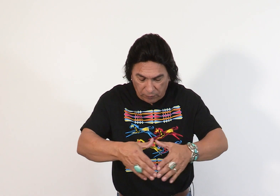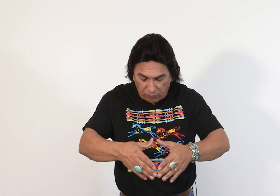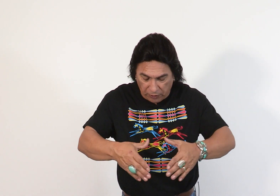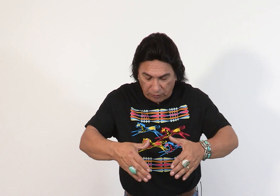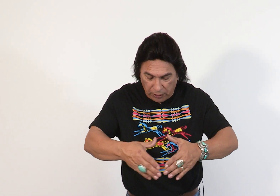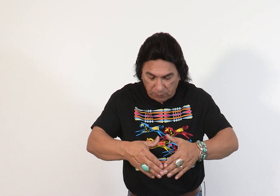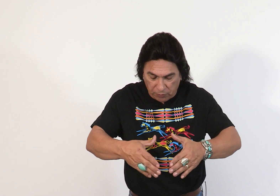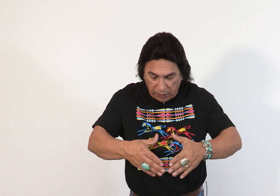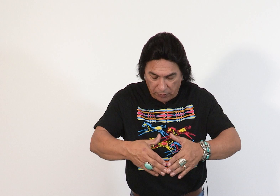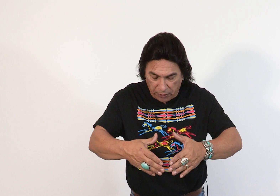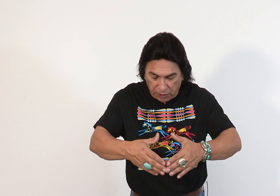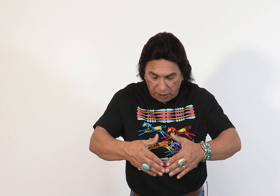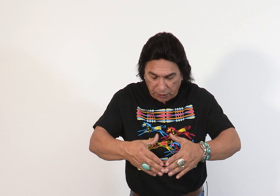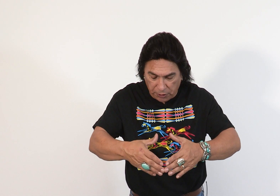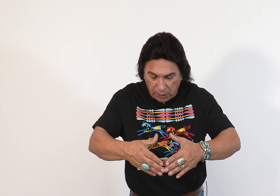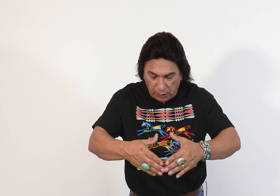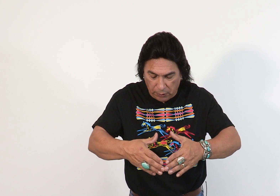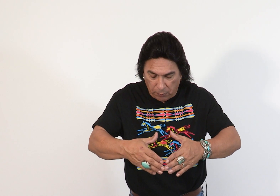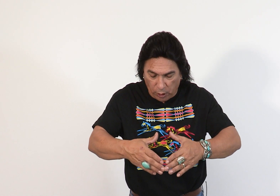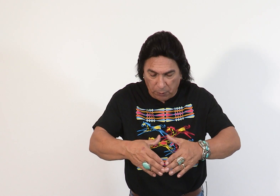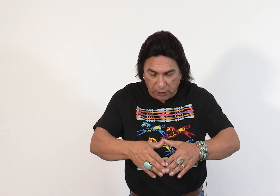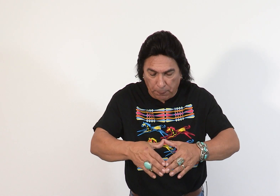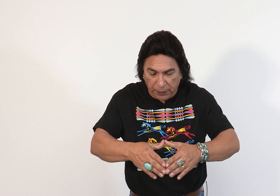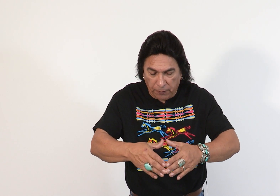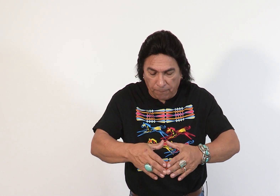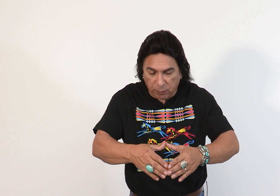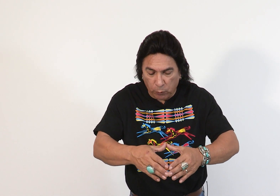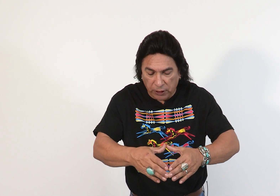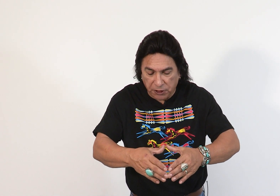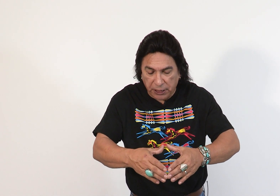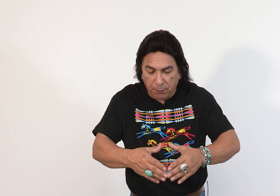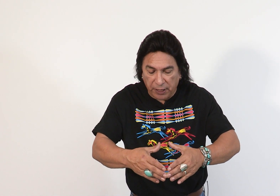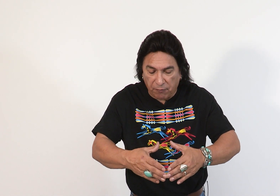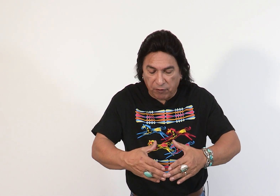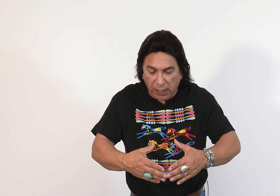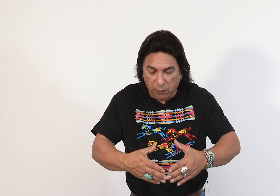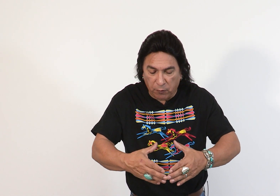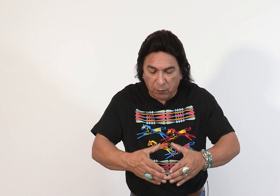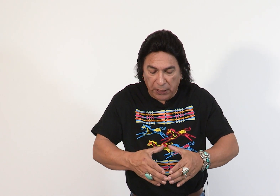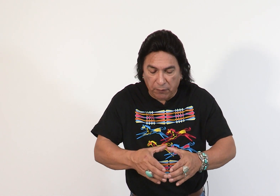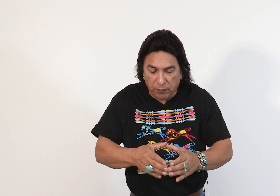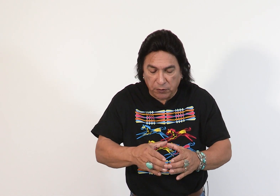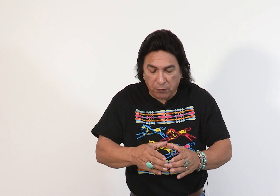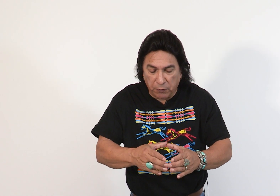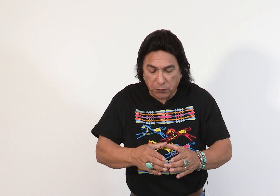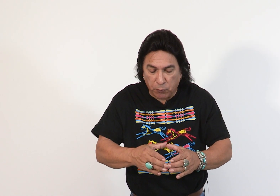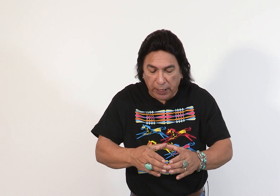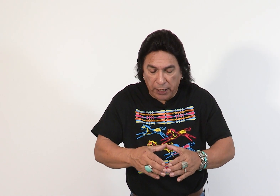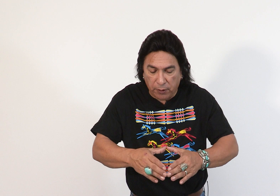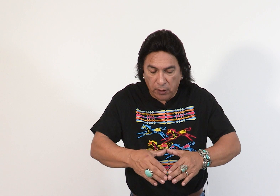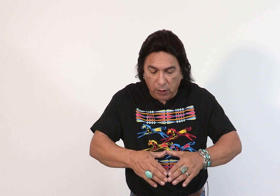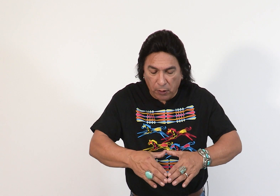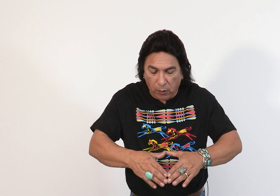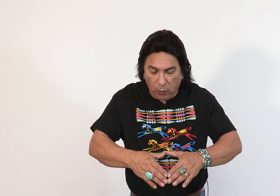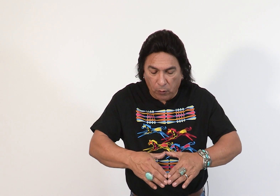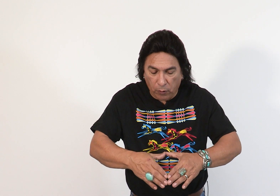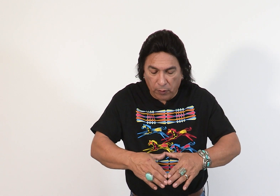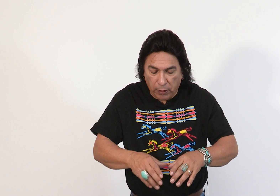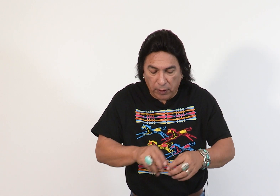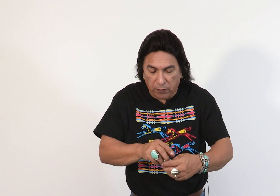The fingertips right here can touch. Probably depending on what the shape of that flower would be, if it was round, or if